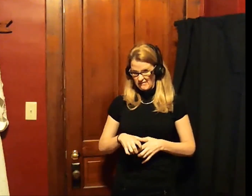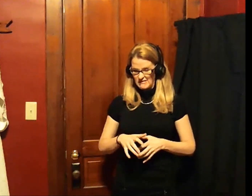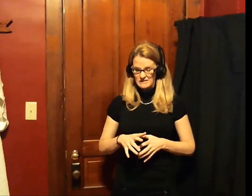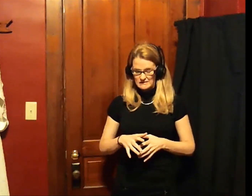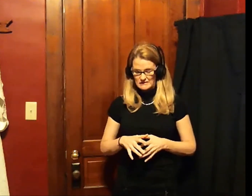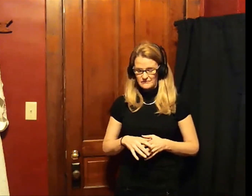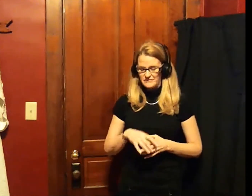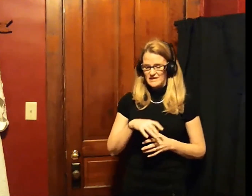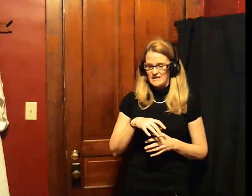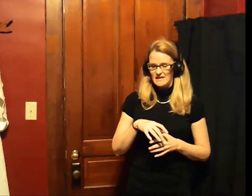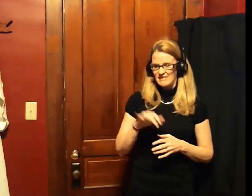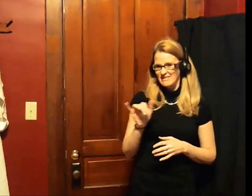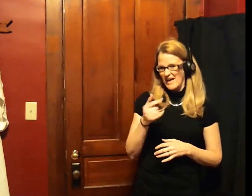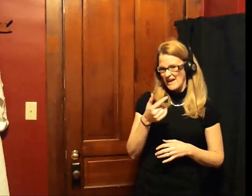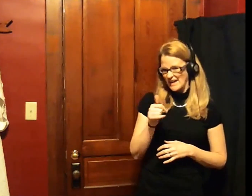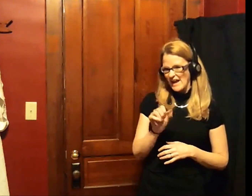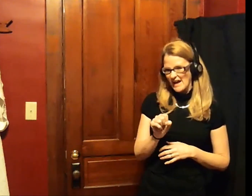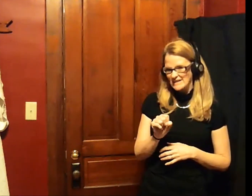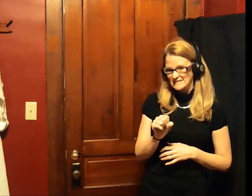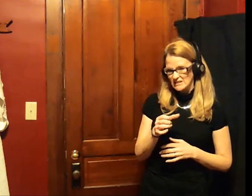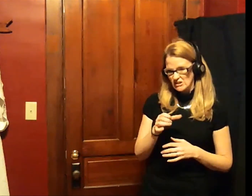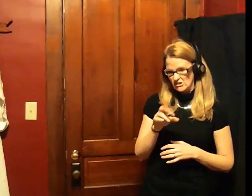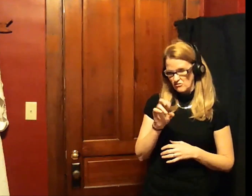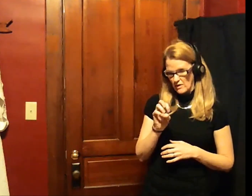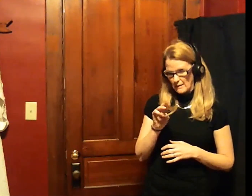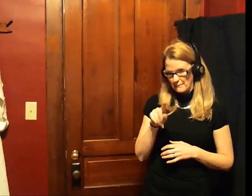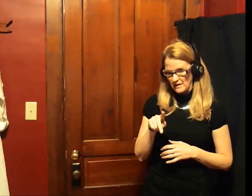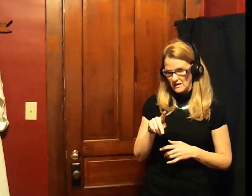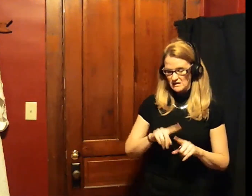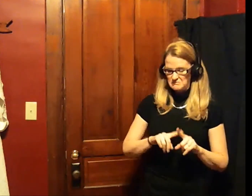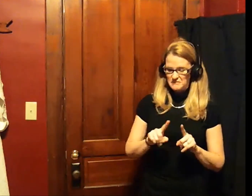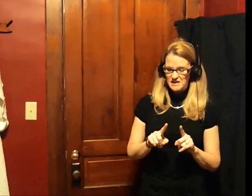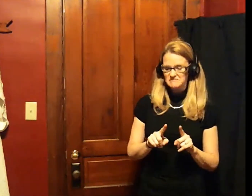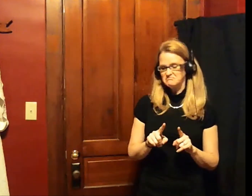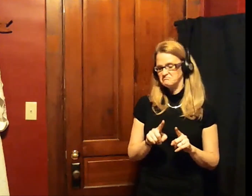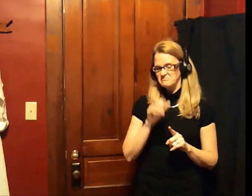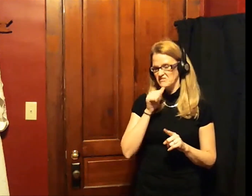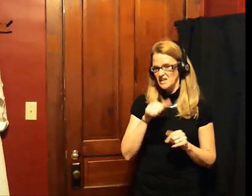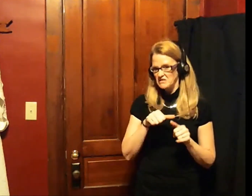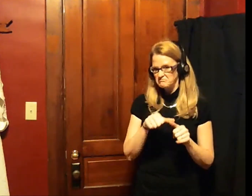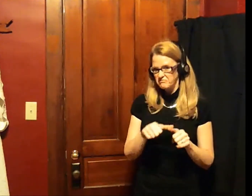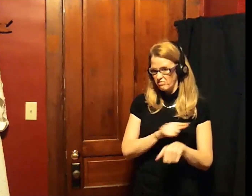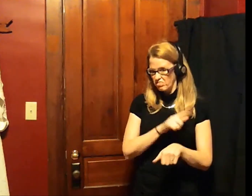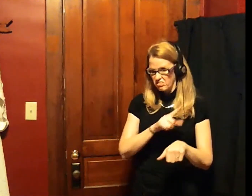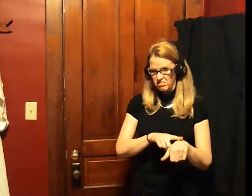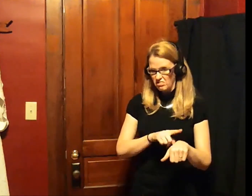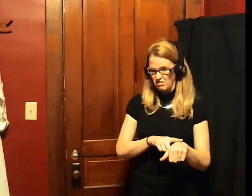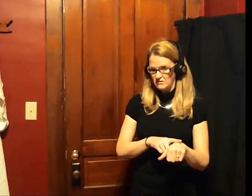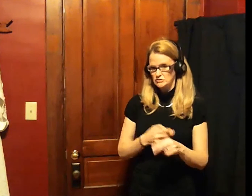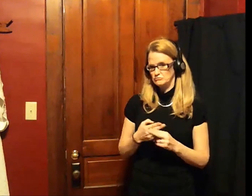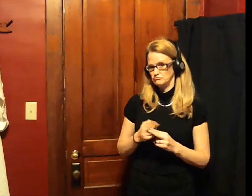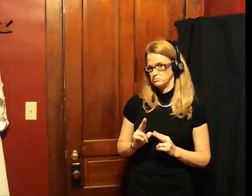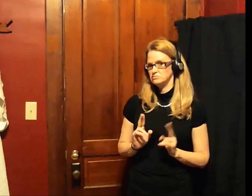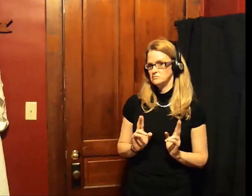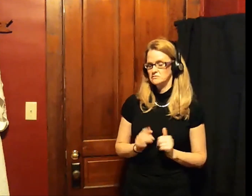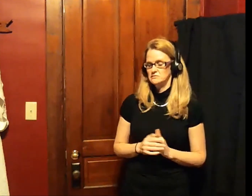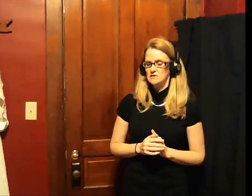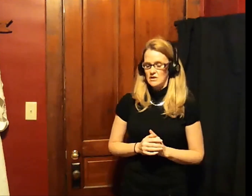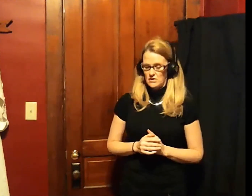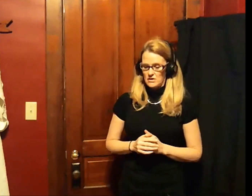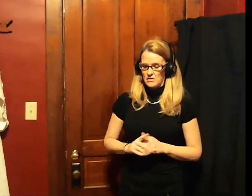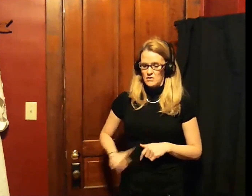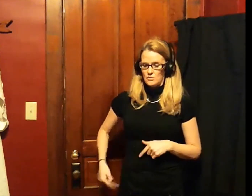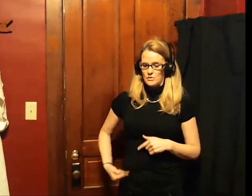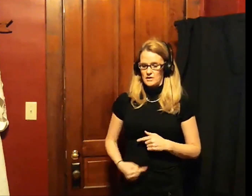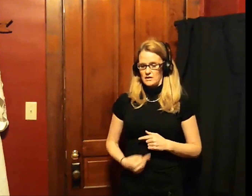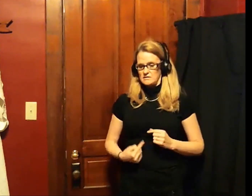cramping. They feel like gas cramps. They don't last very long. They can be intense, but they usually last a matter of seconds. When the